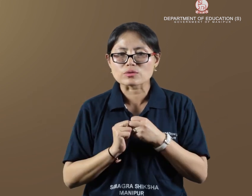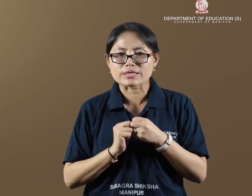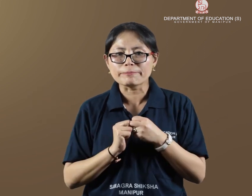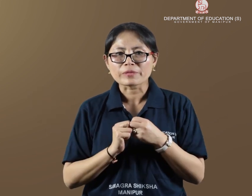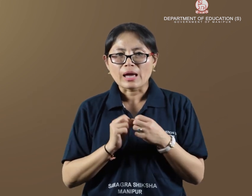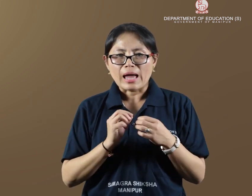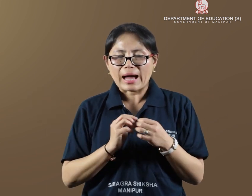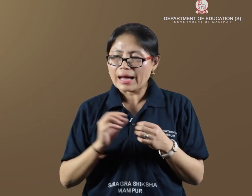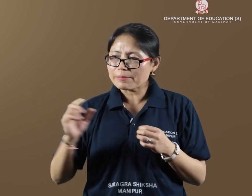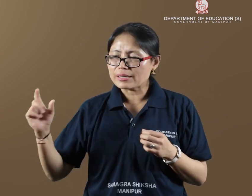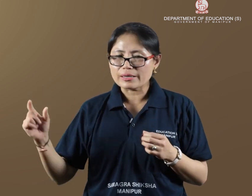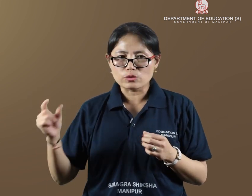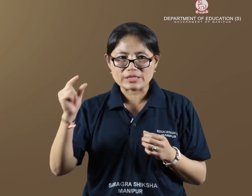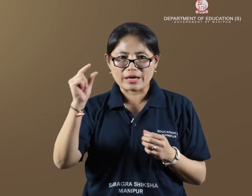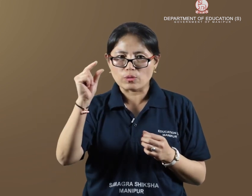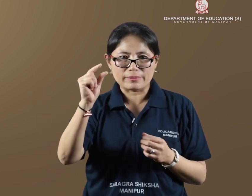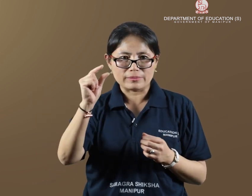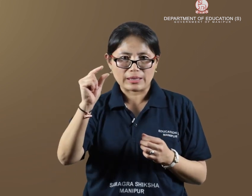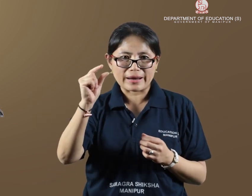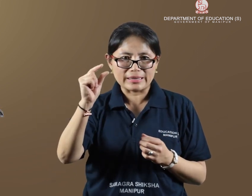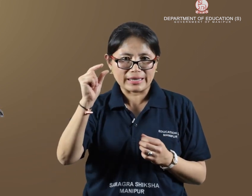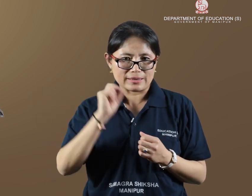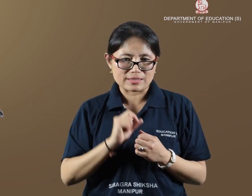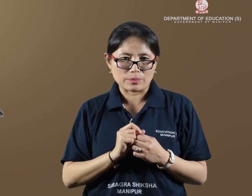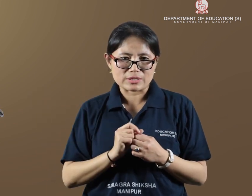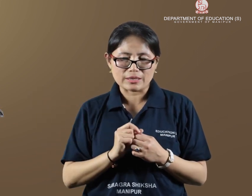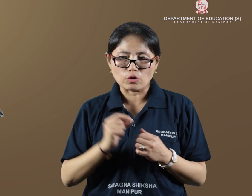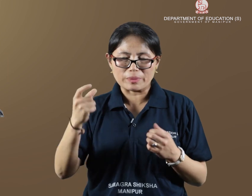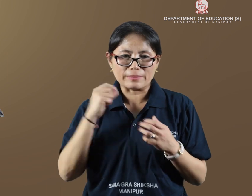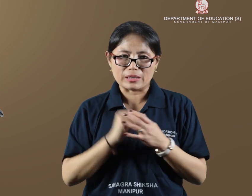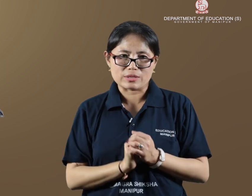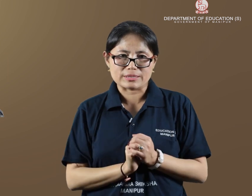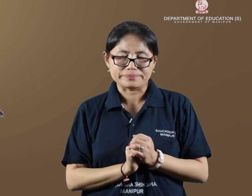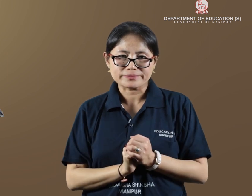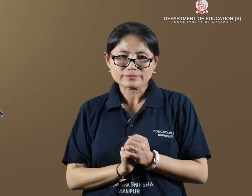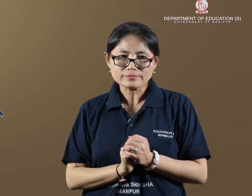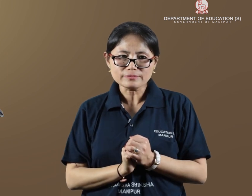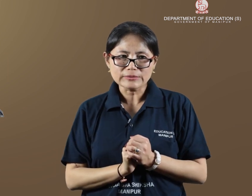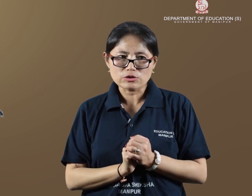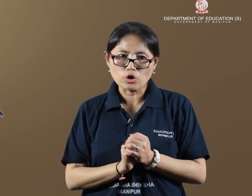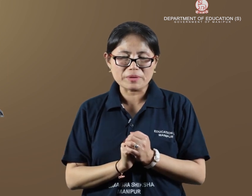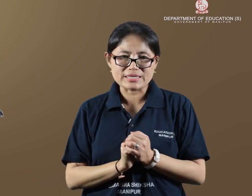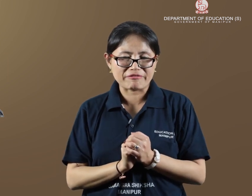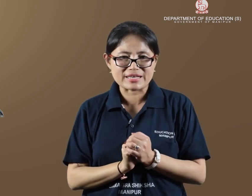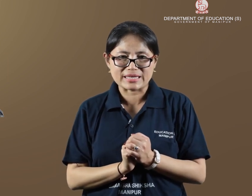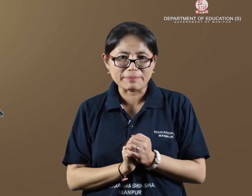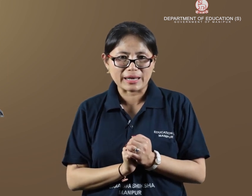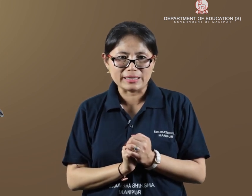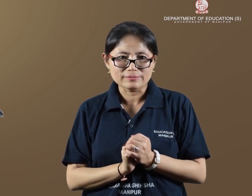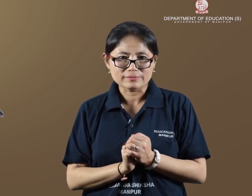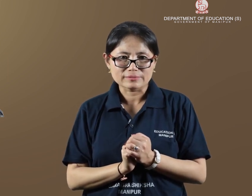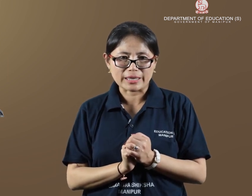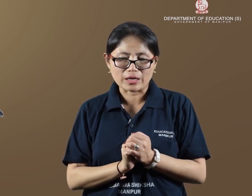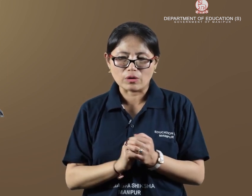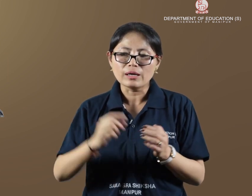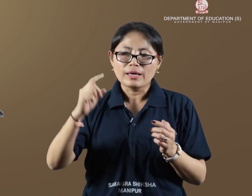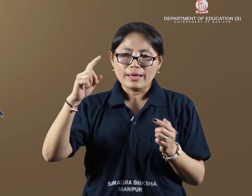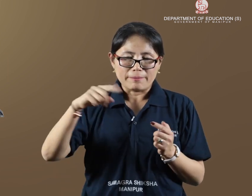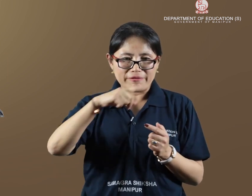si ahan bada you take one iron nail supposing your p malorase so your p is a face ani pali khangi ko